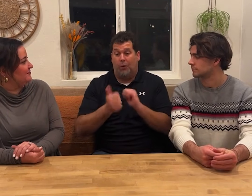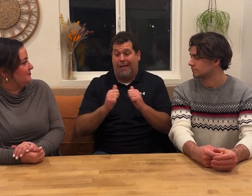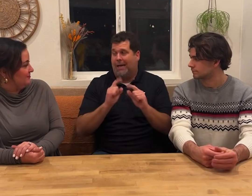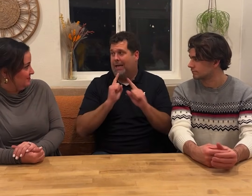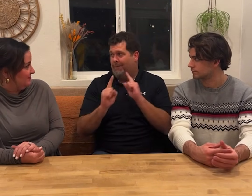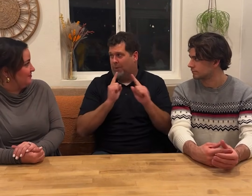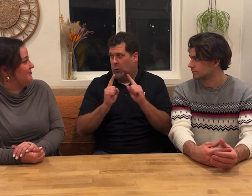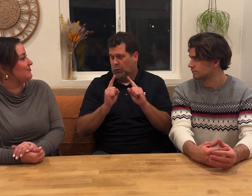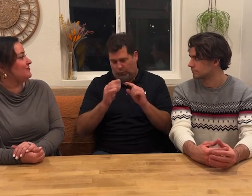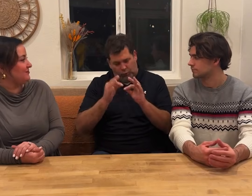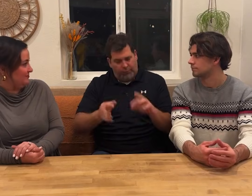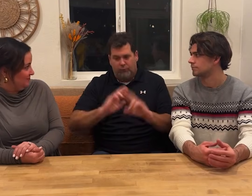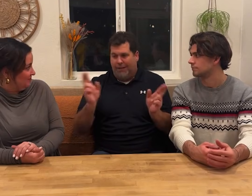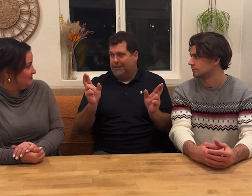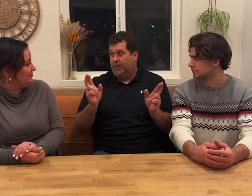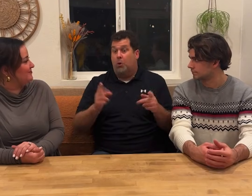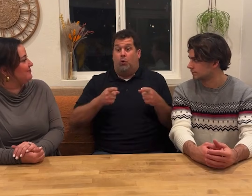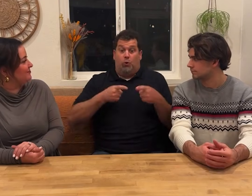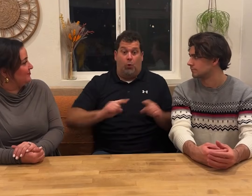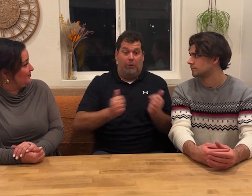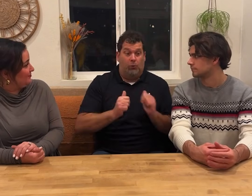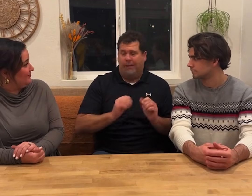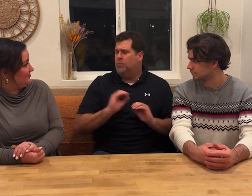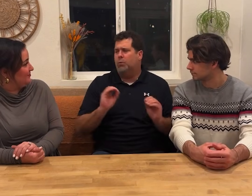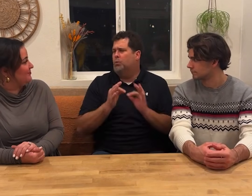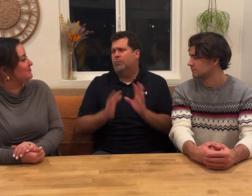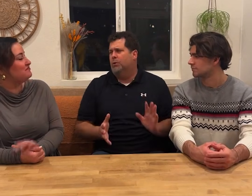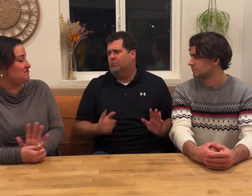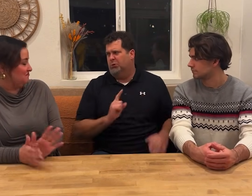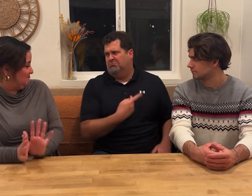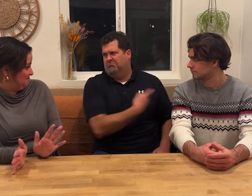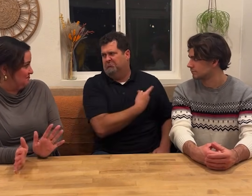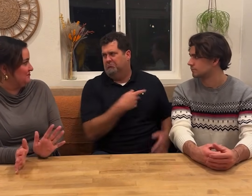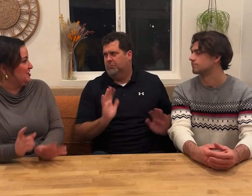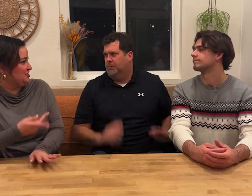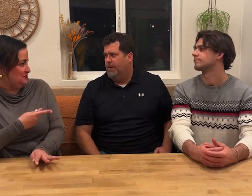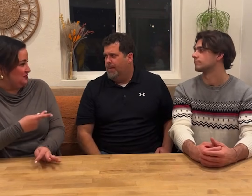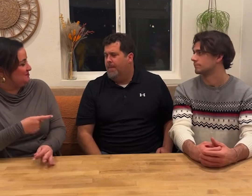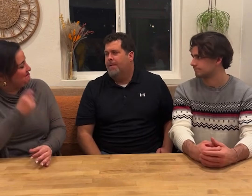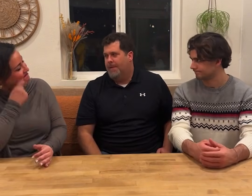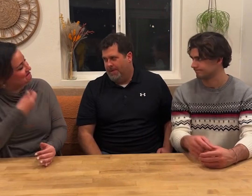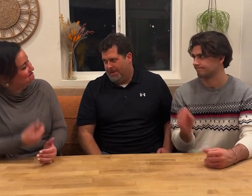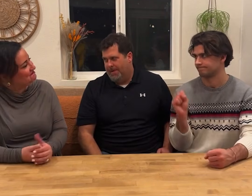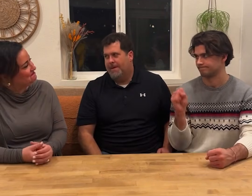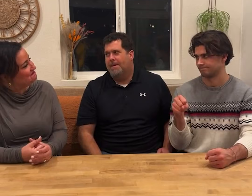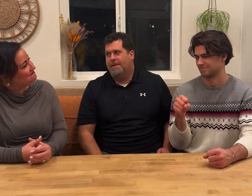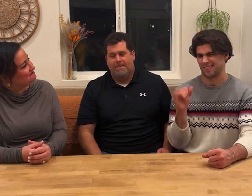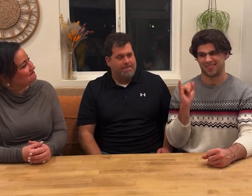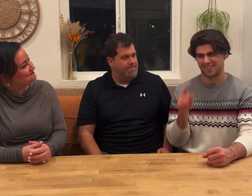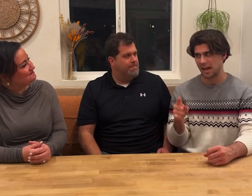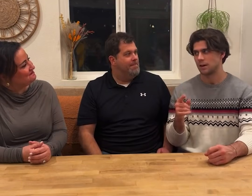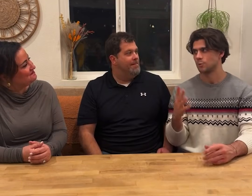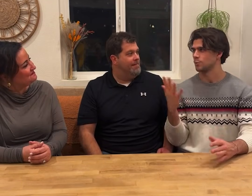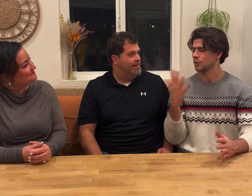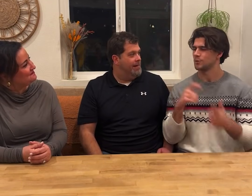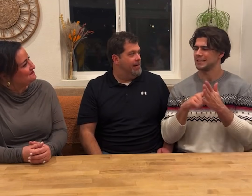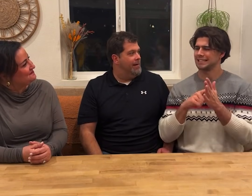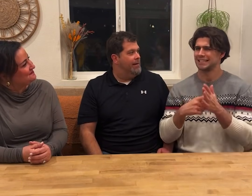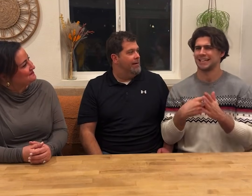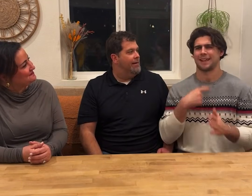an interpreter. And then after the race interviews, we had an interpreter. But during the race, not necessarily. It was just Corey and I.